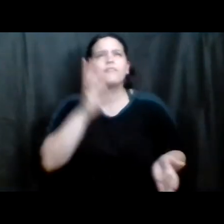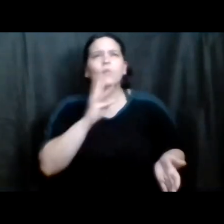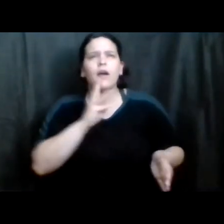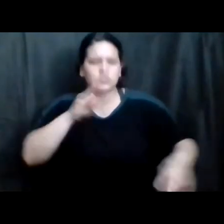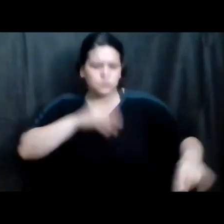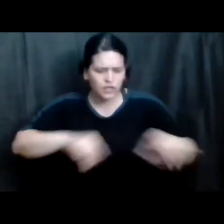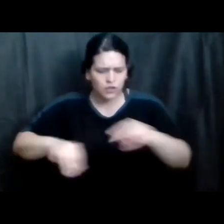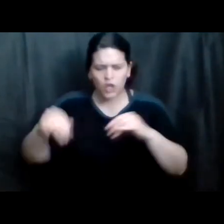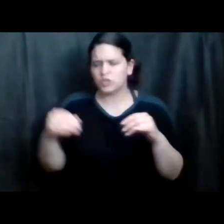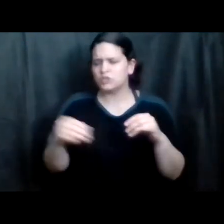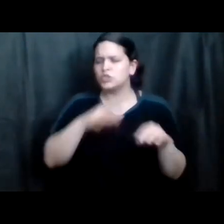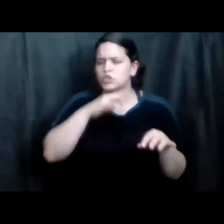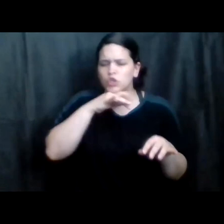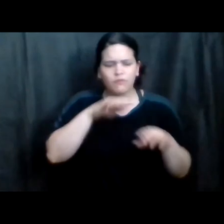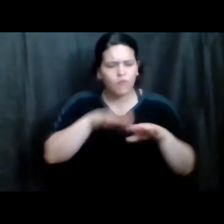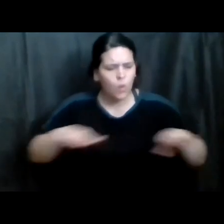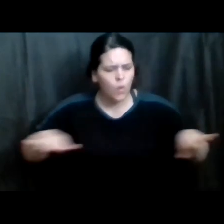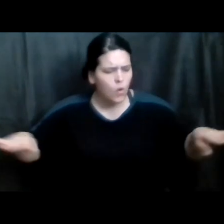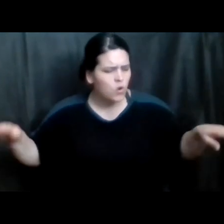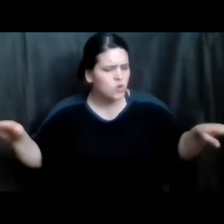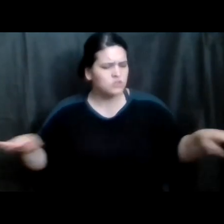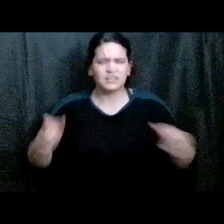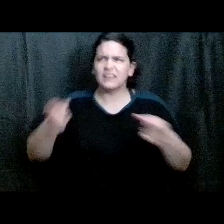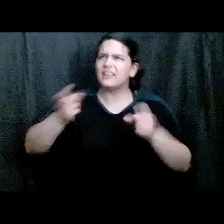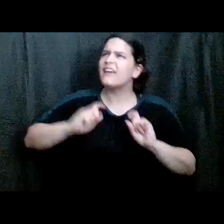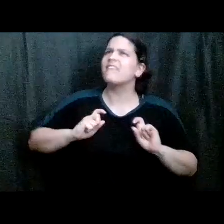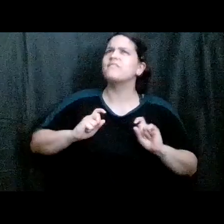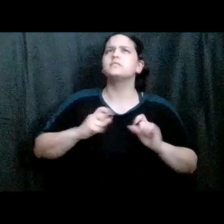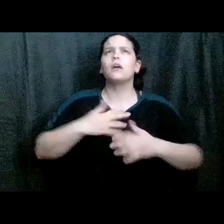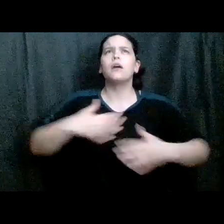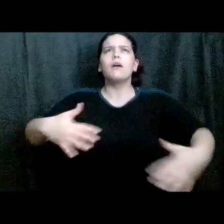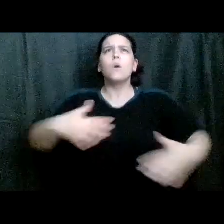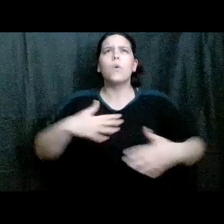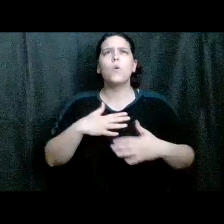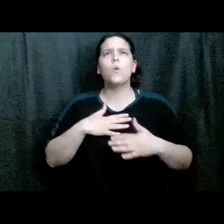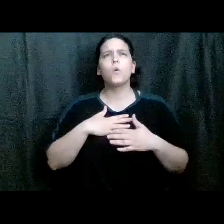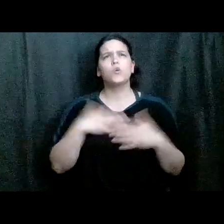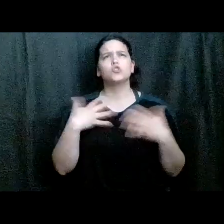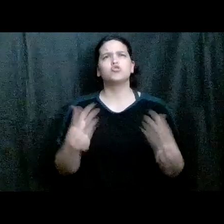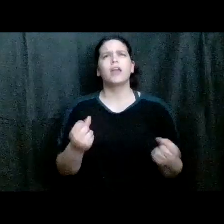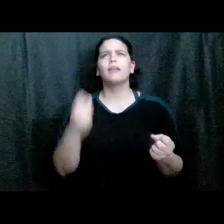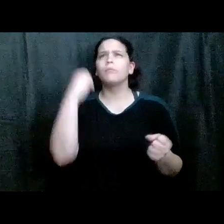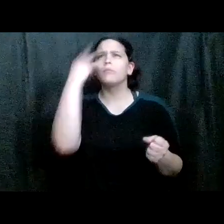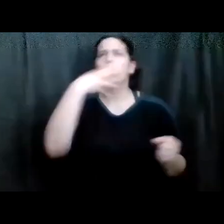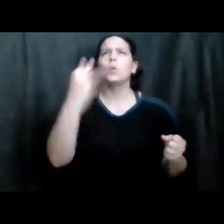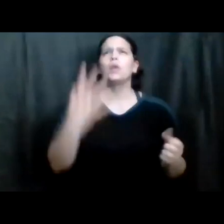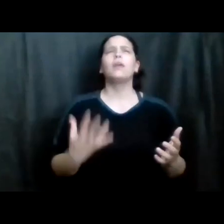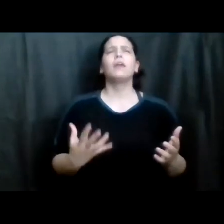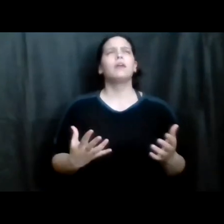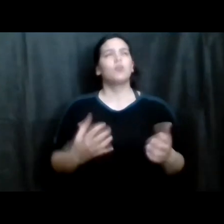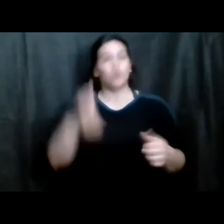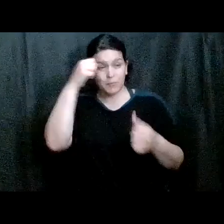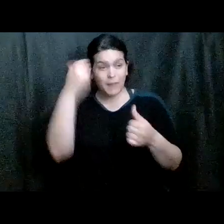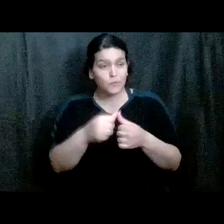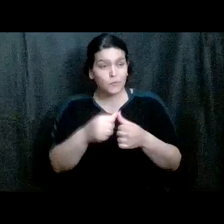call forth gifts that exhale on currents of strength and beauty. Remember to sing as you bury seed, and